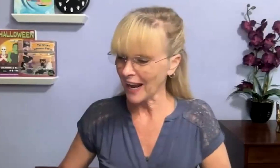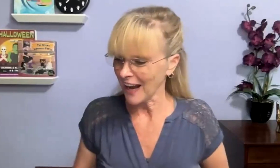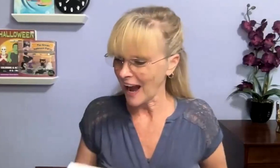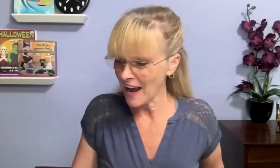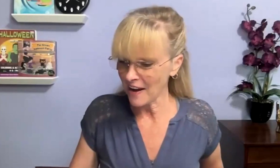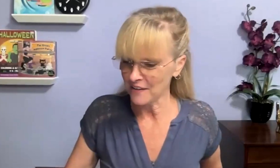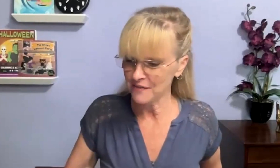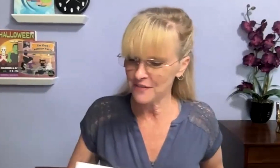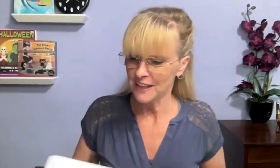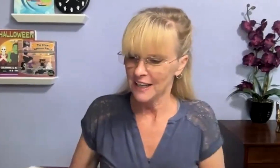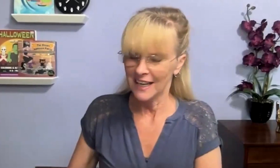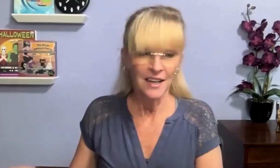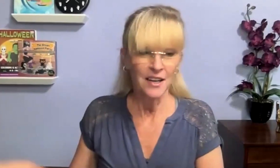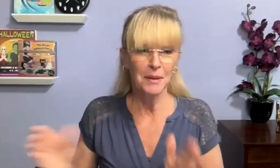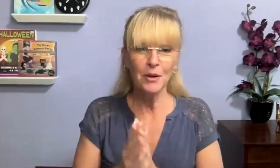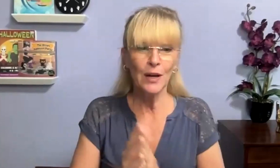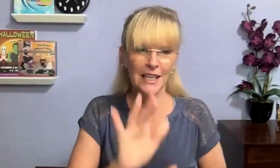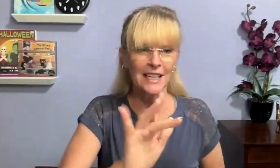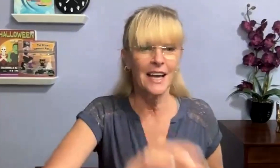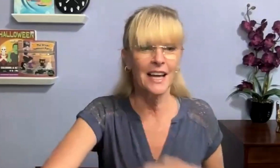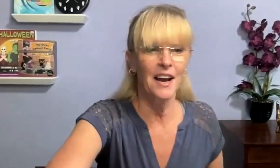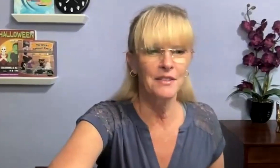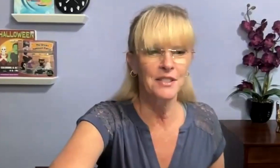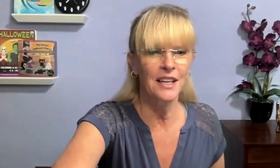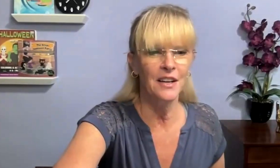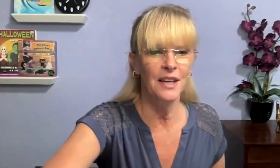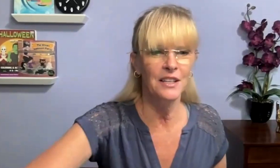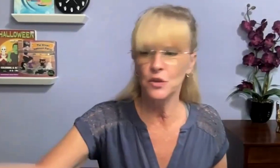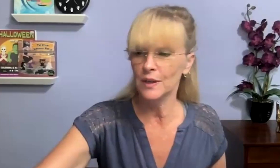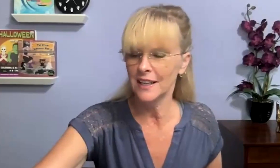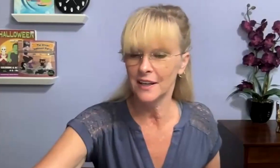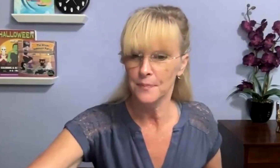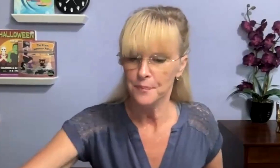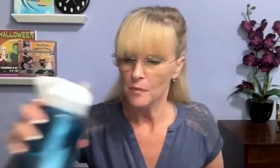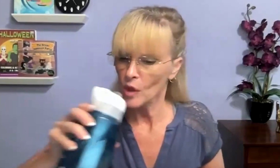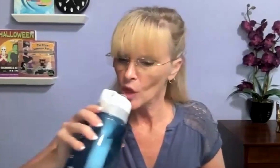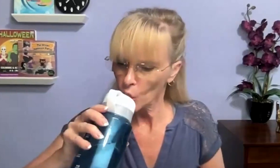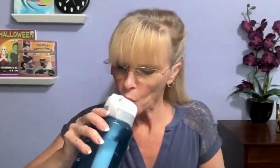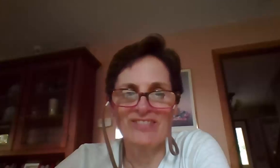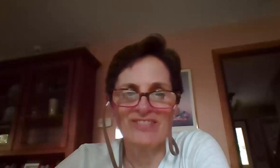okay, I have. Let me go ahead and hit that live so they know they can join here. Great.